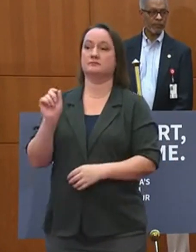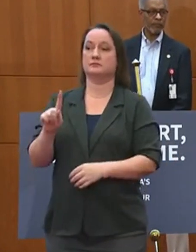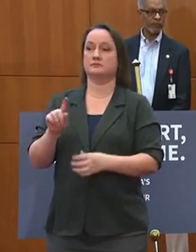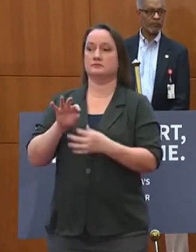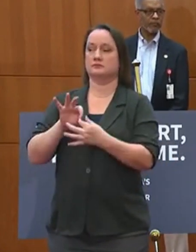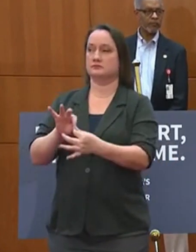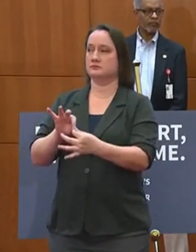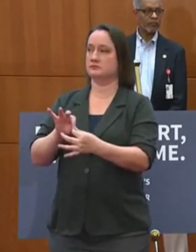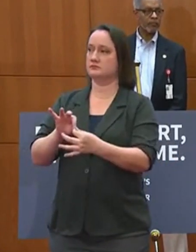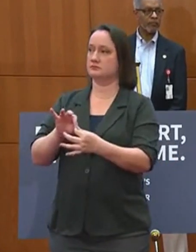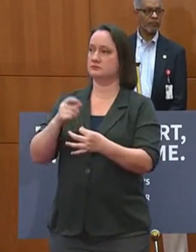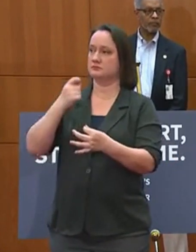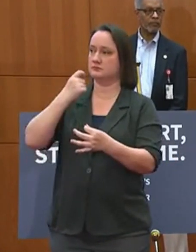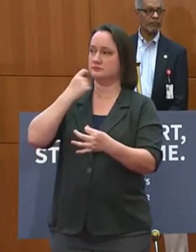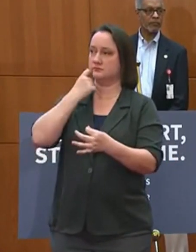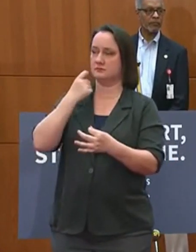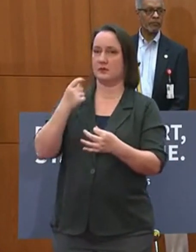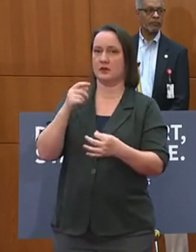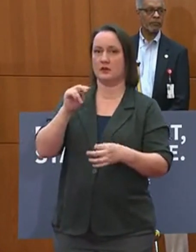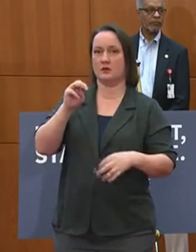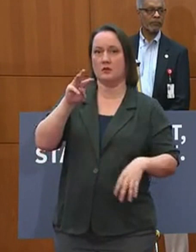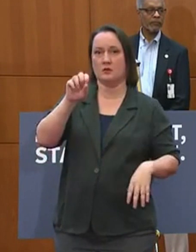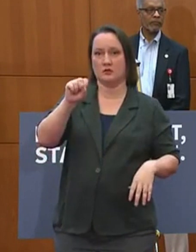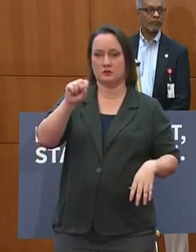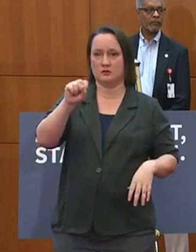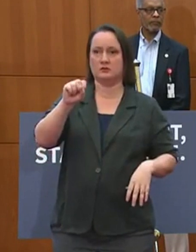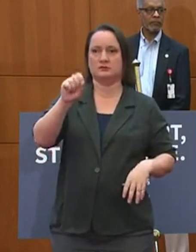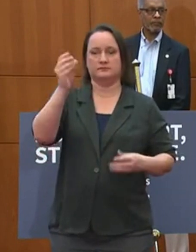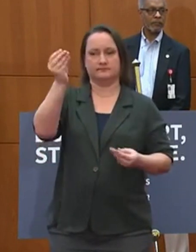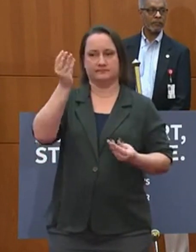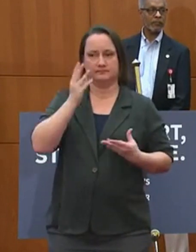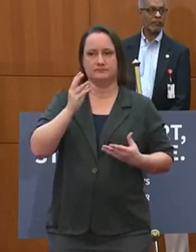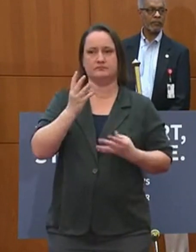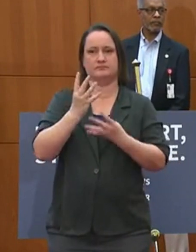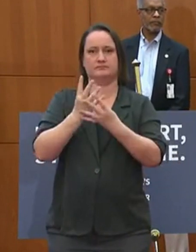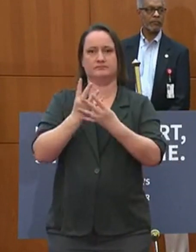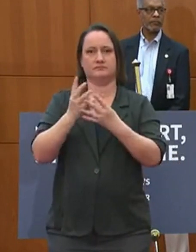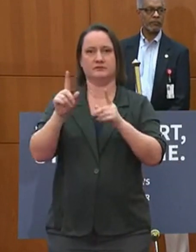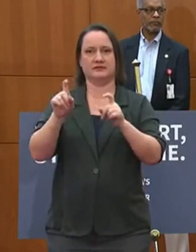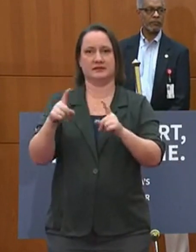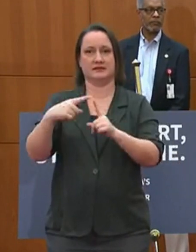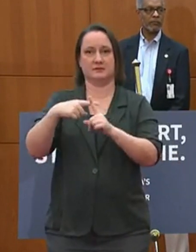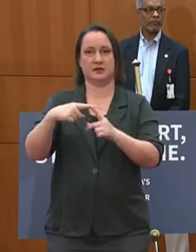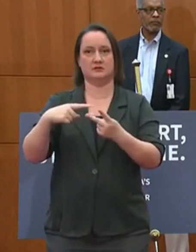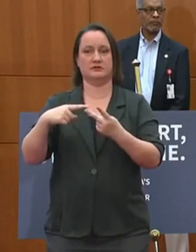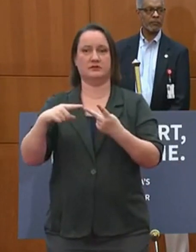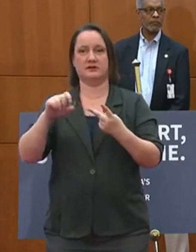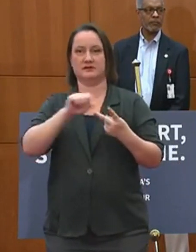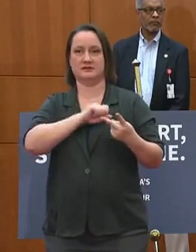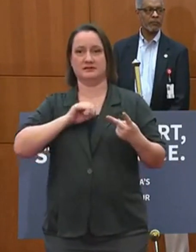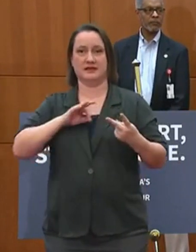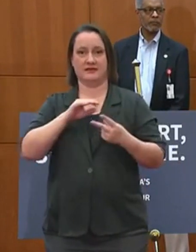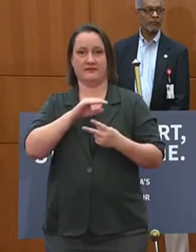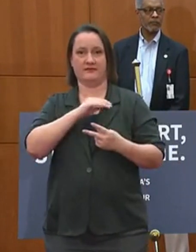to the recent news that we did have inmates test positive as well as staff members.